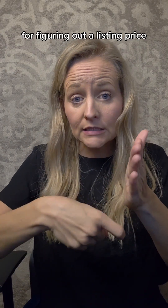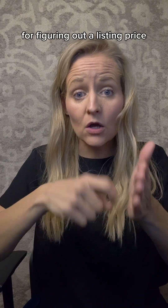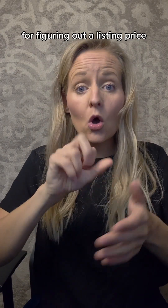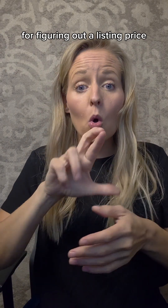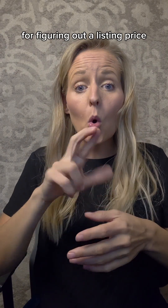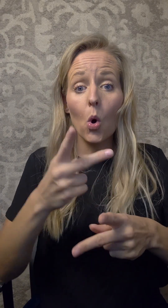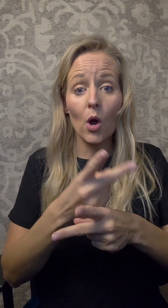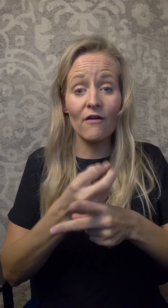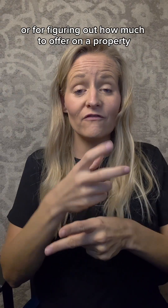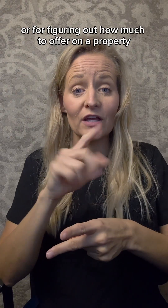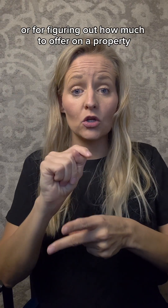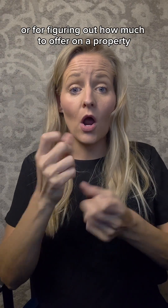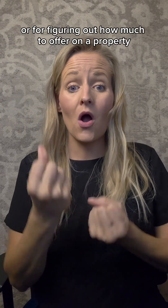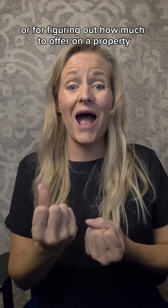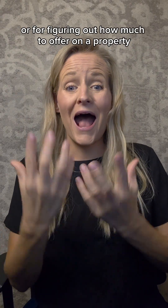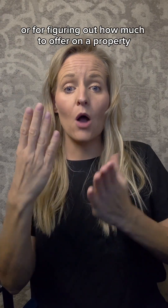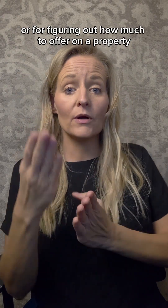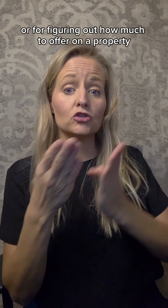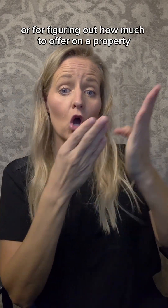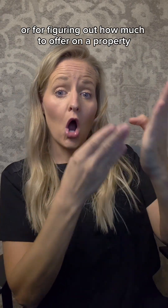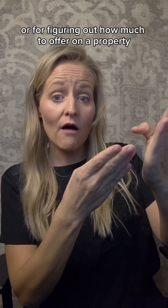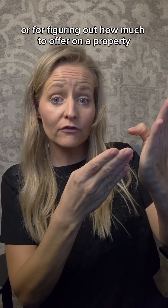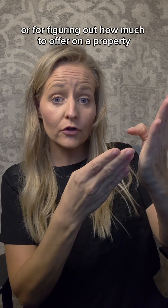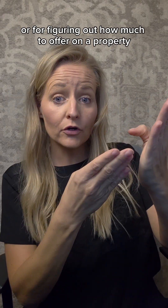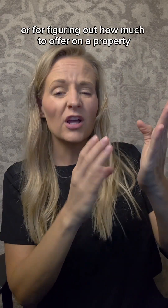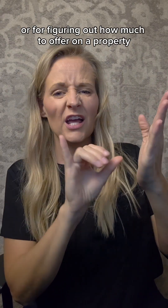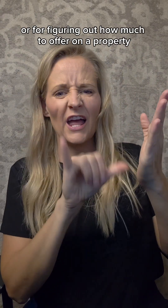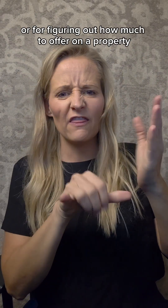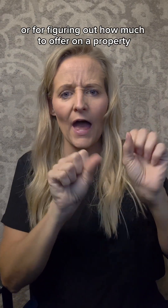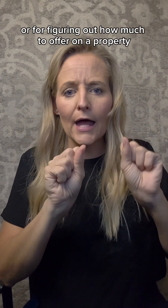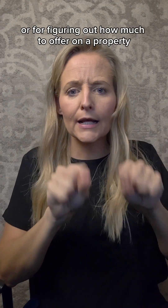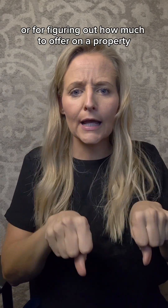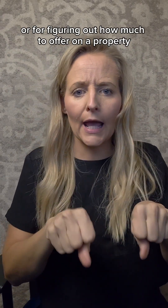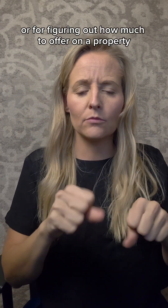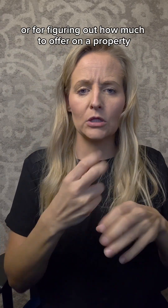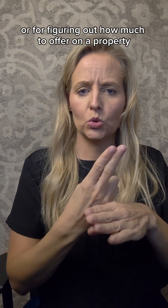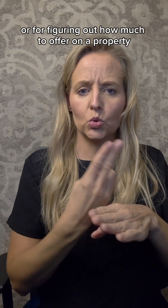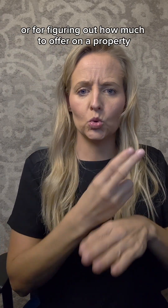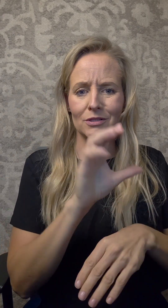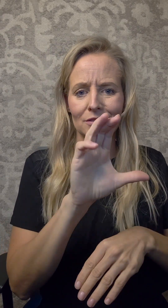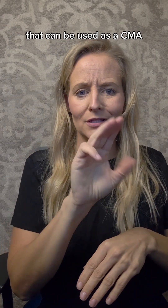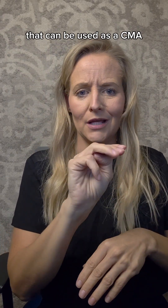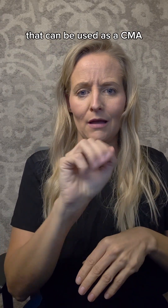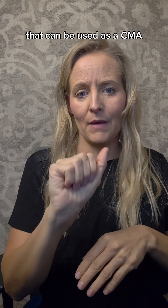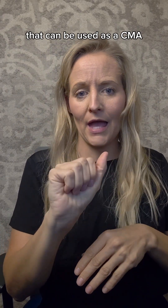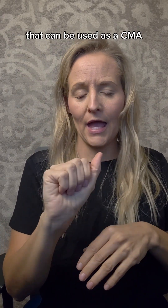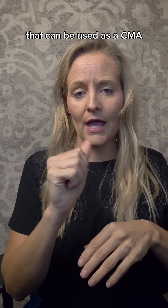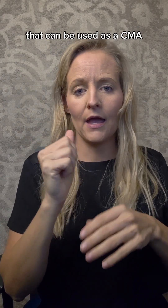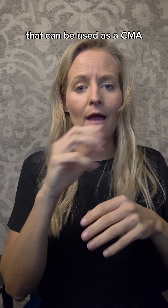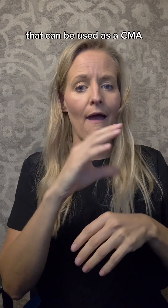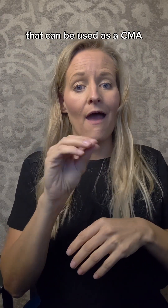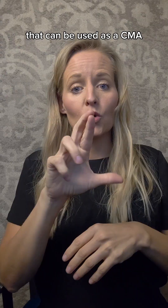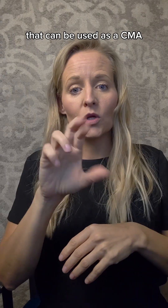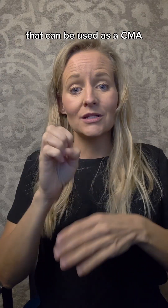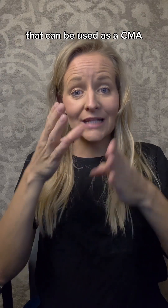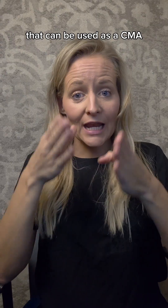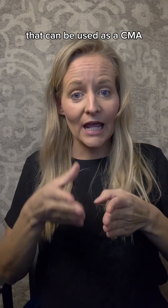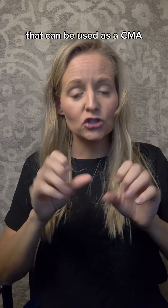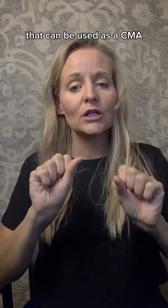price or for figuring out how much to offer on a property, that can be used as a CMA and